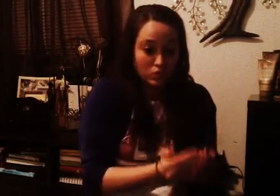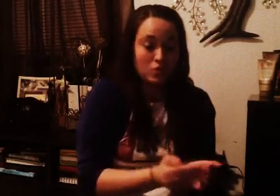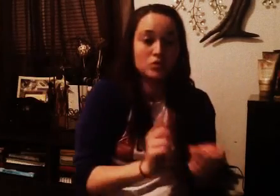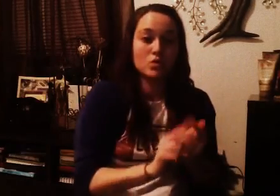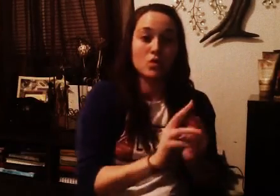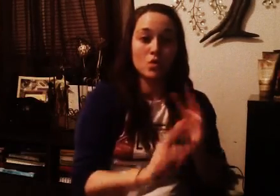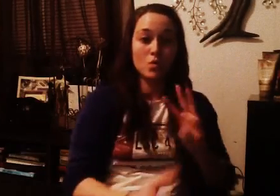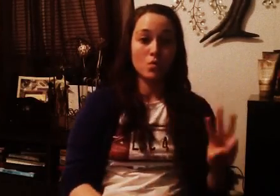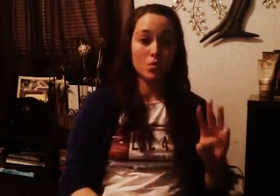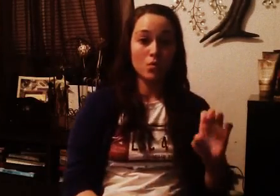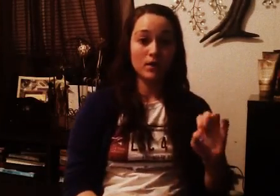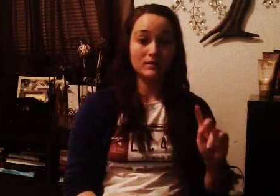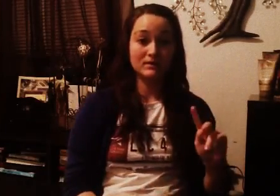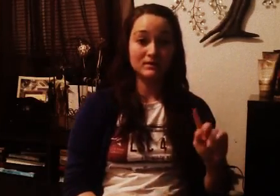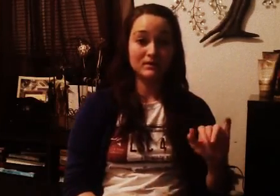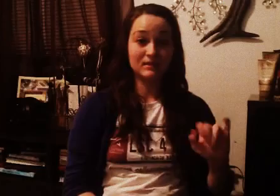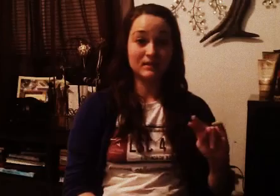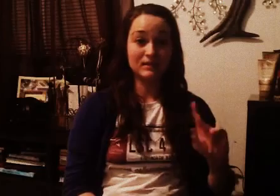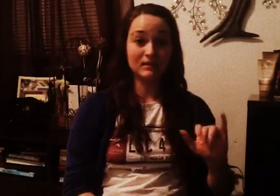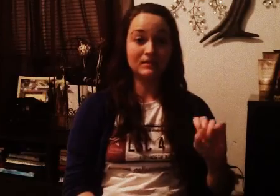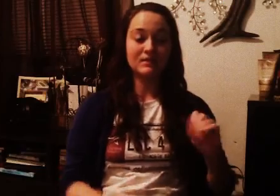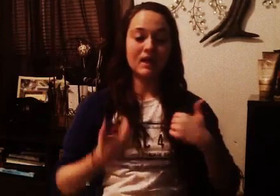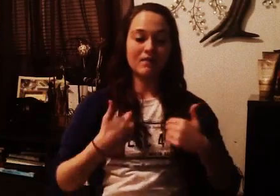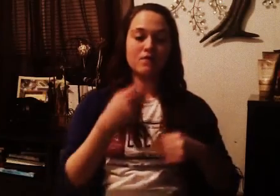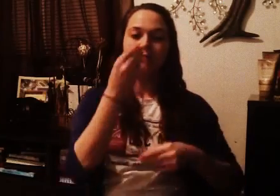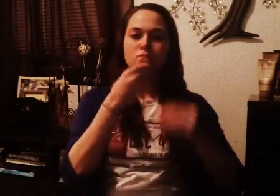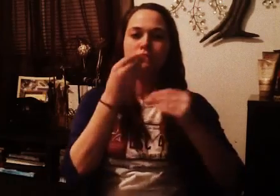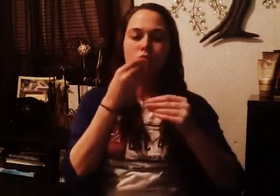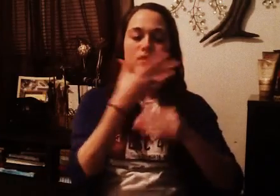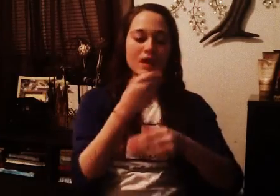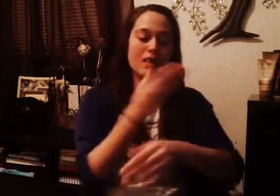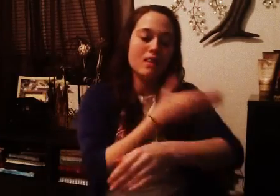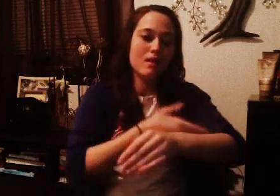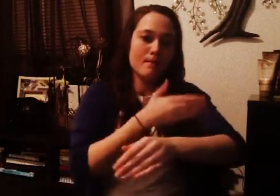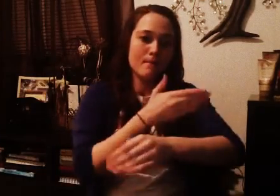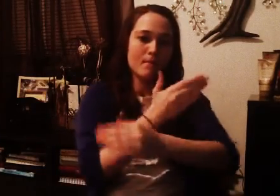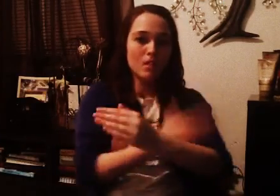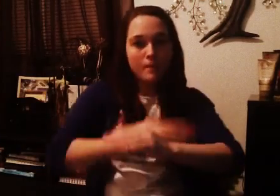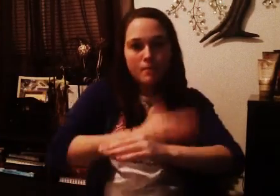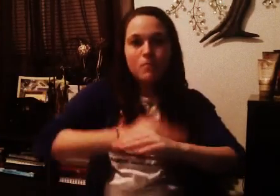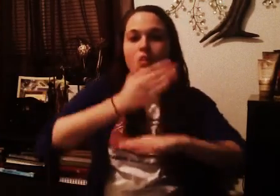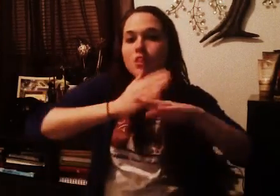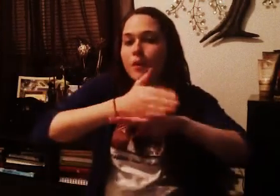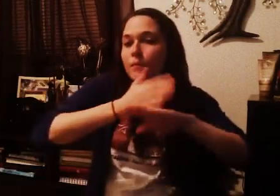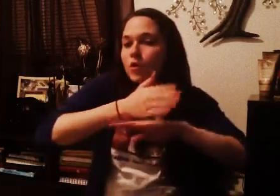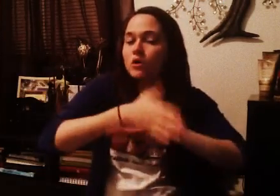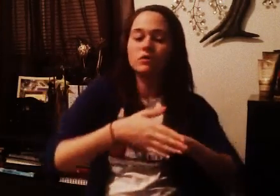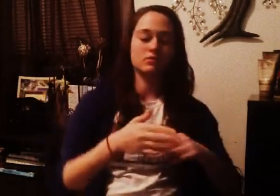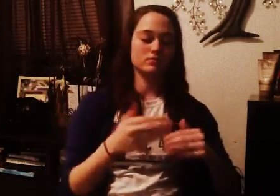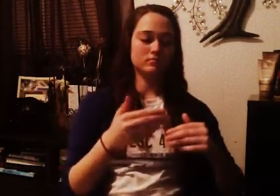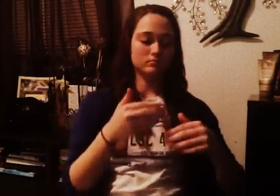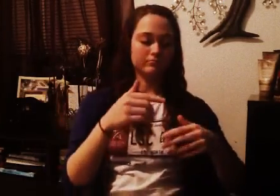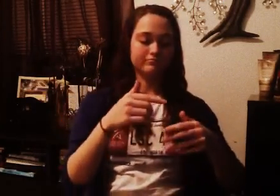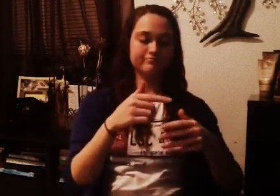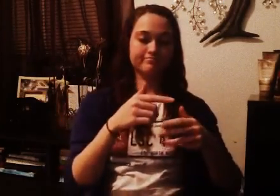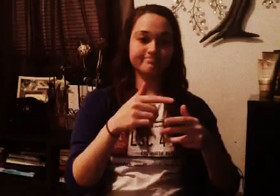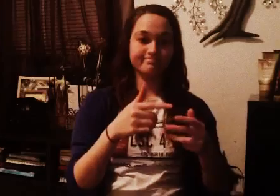lumber. In the West Indies, these goods were traded for fruit, sugar, and molasses. The West